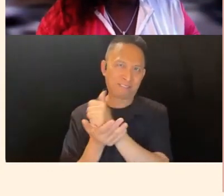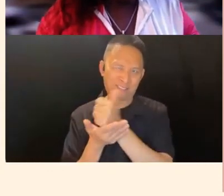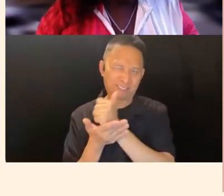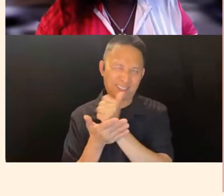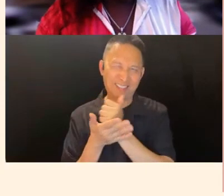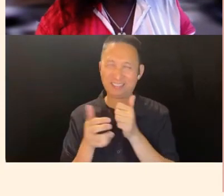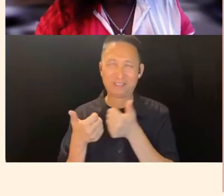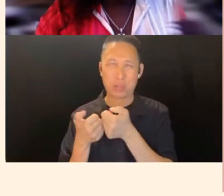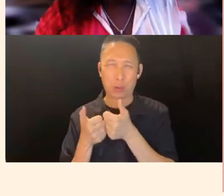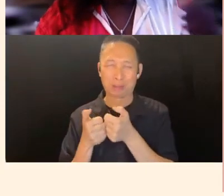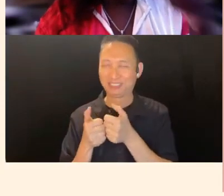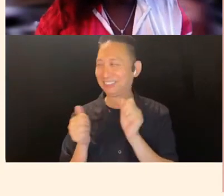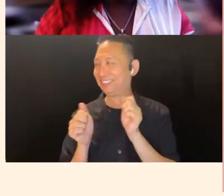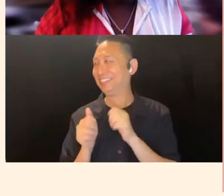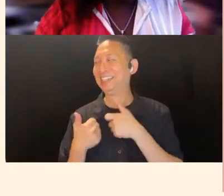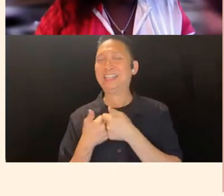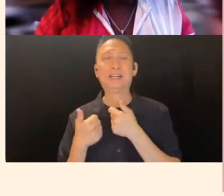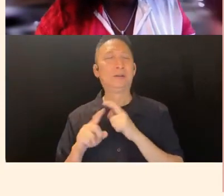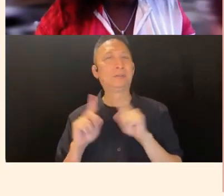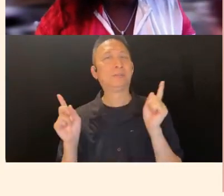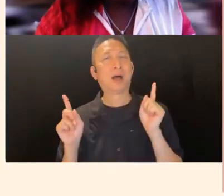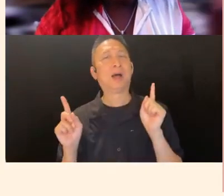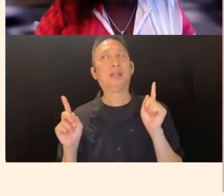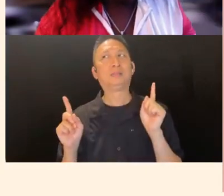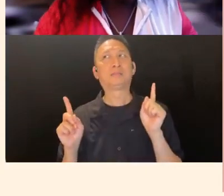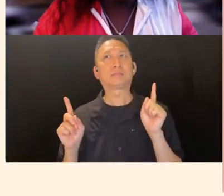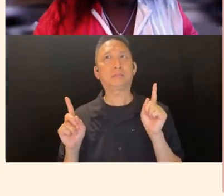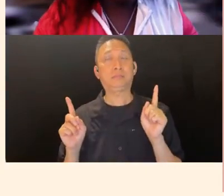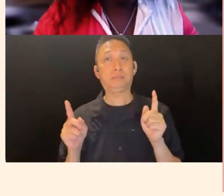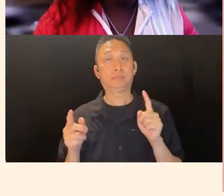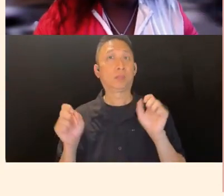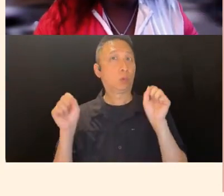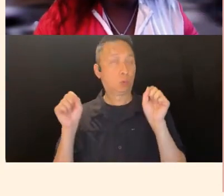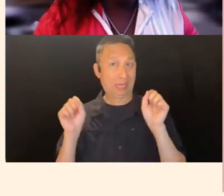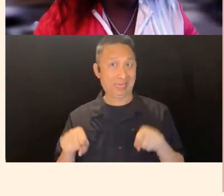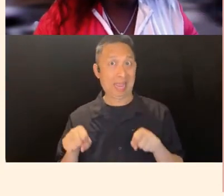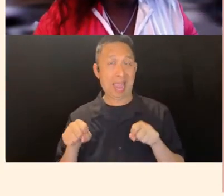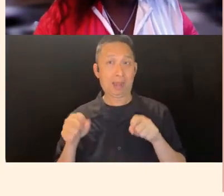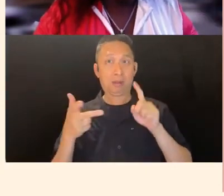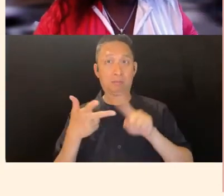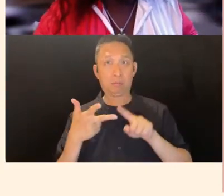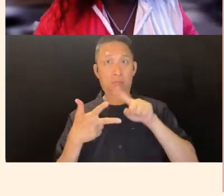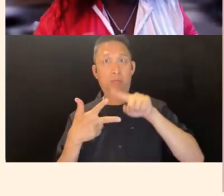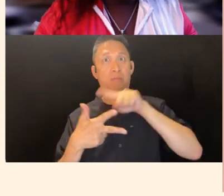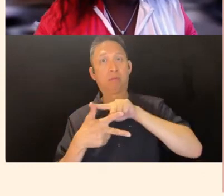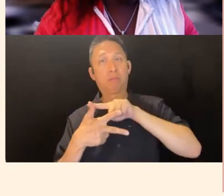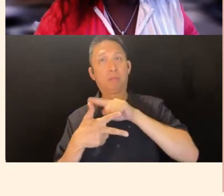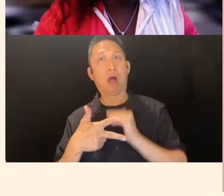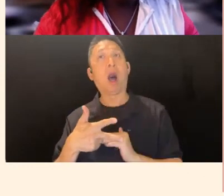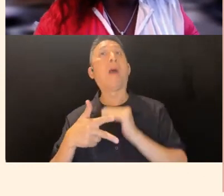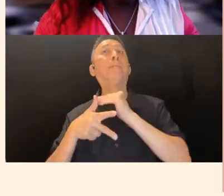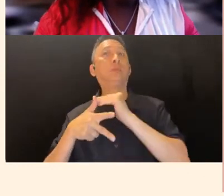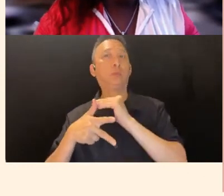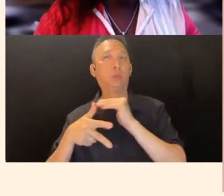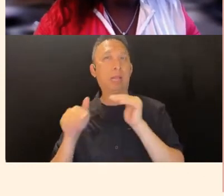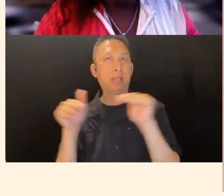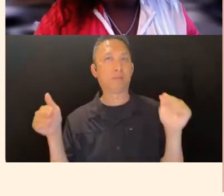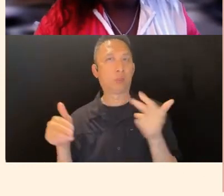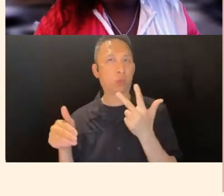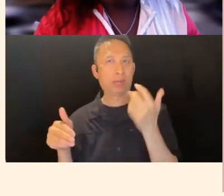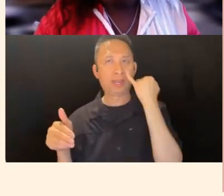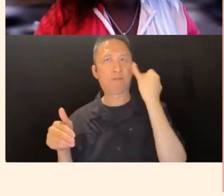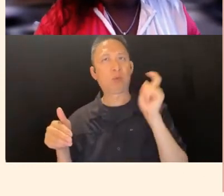reached that level where we actually need to apply level 3 services, but we are able to if need